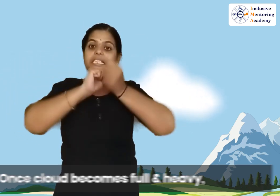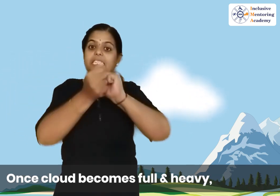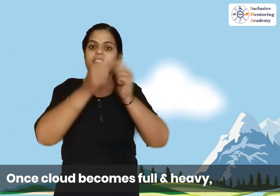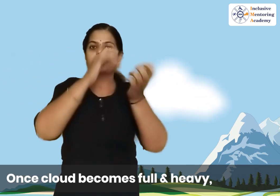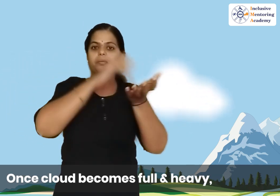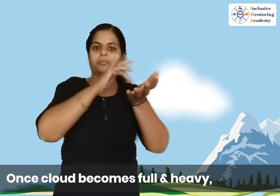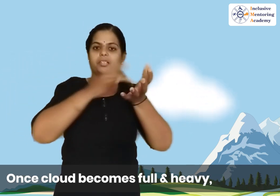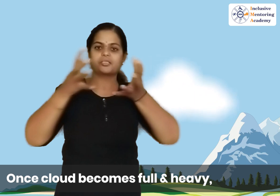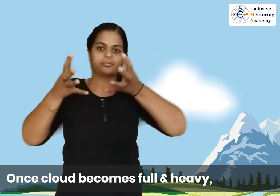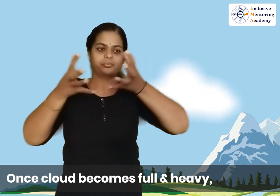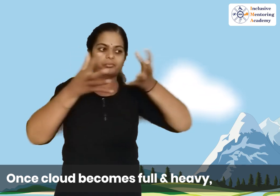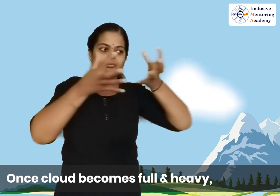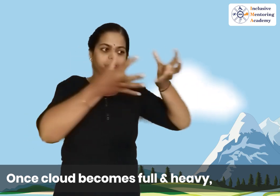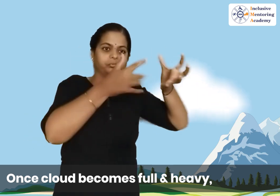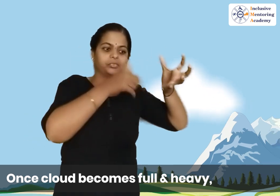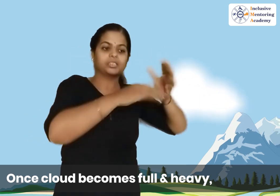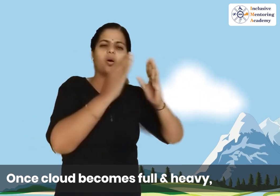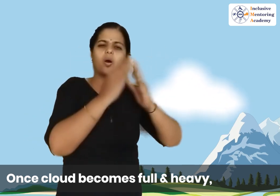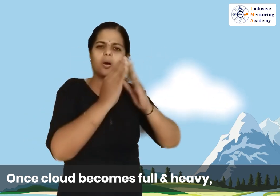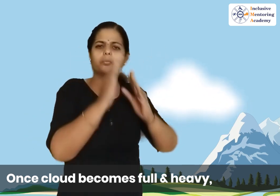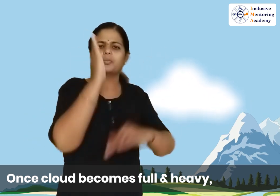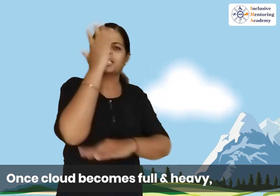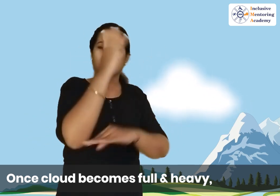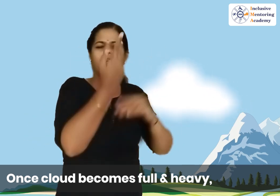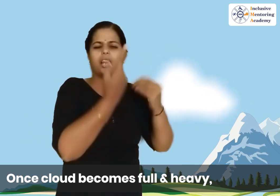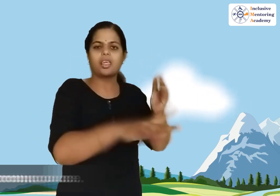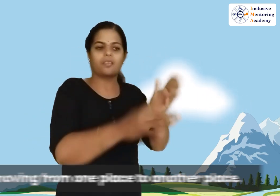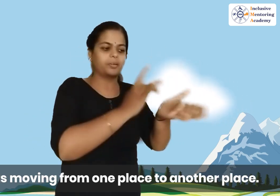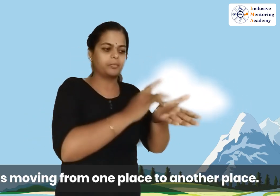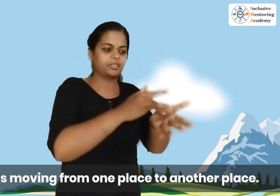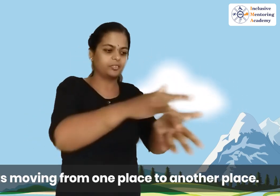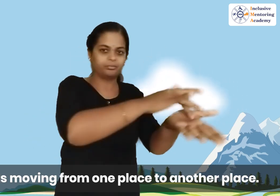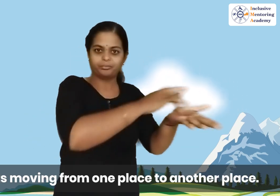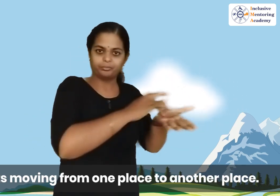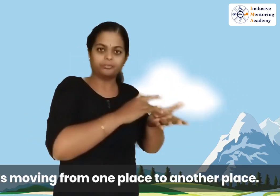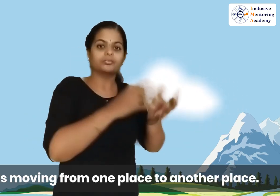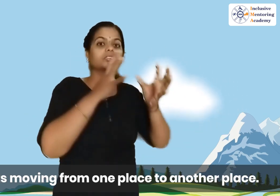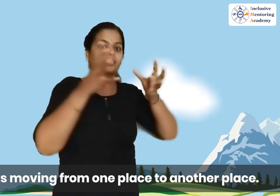Once cloud becomes full and heavy, it starts moving from one place to another place.